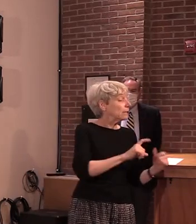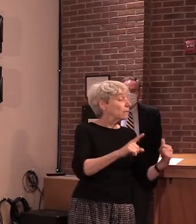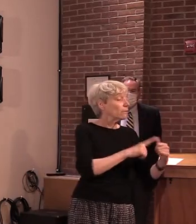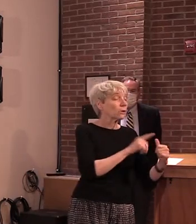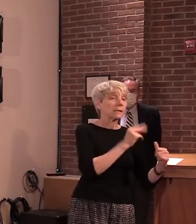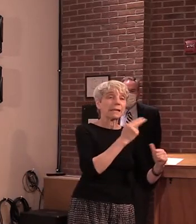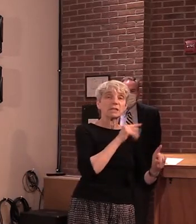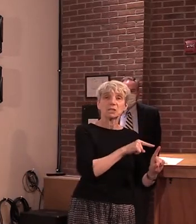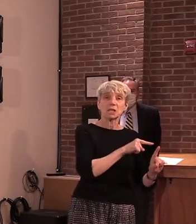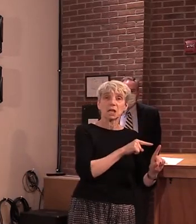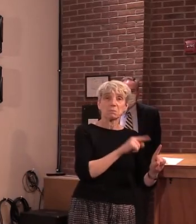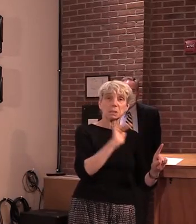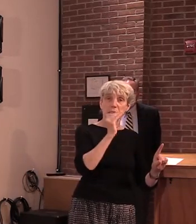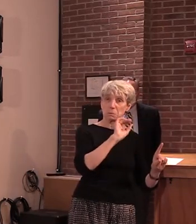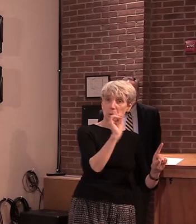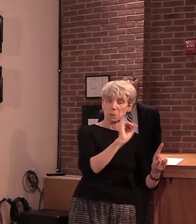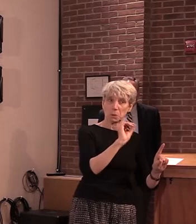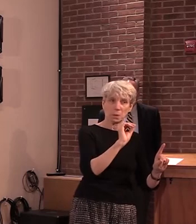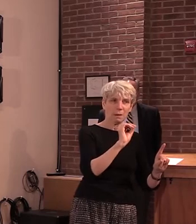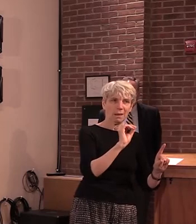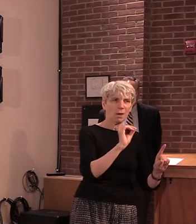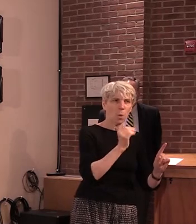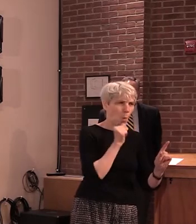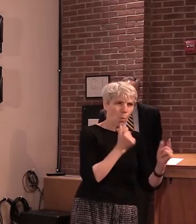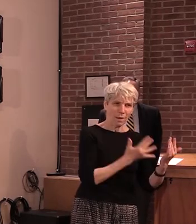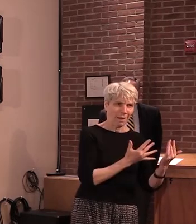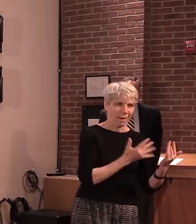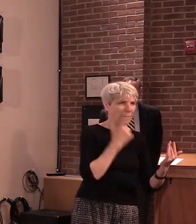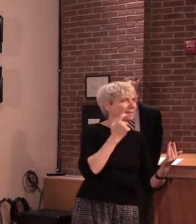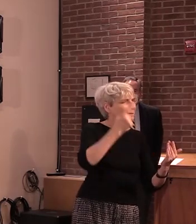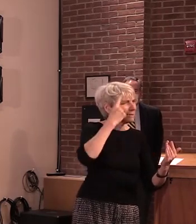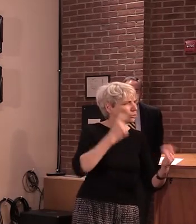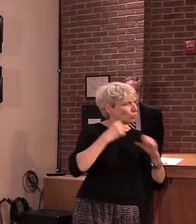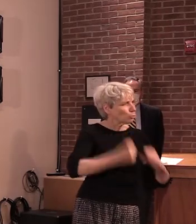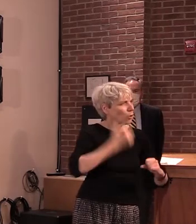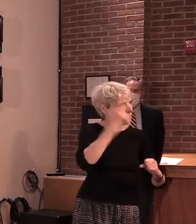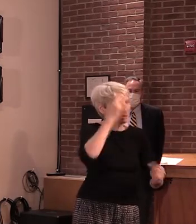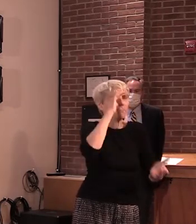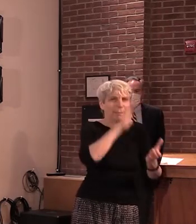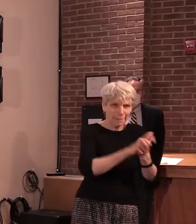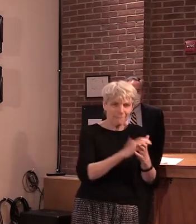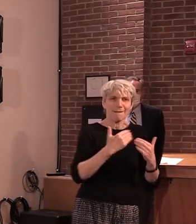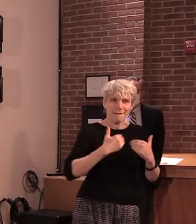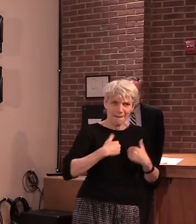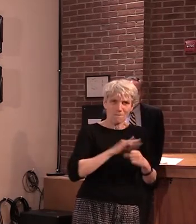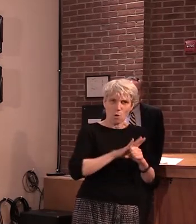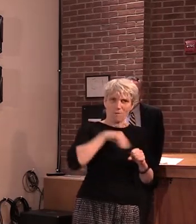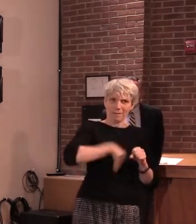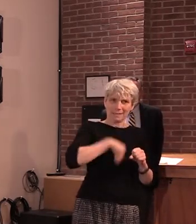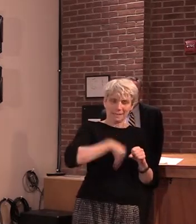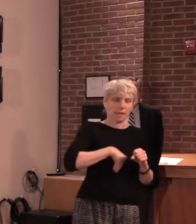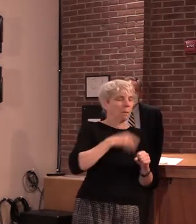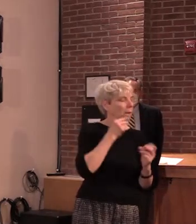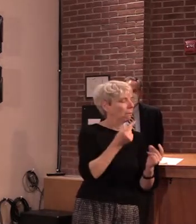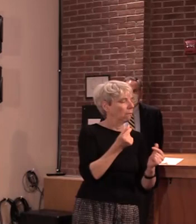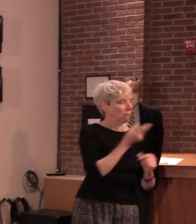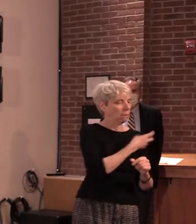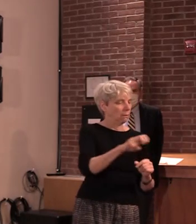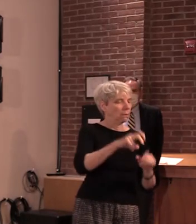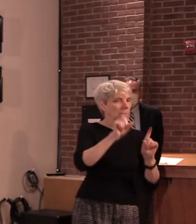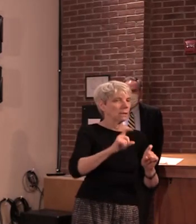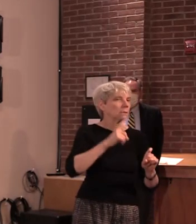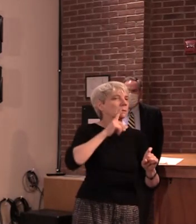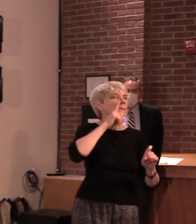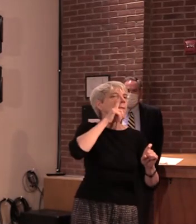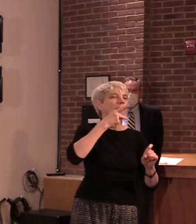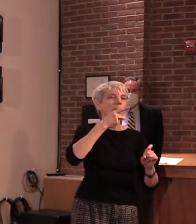those nuances aren't confusing everybody, but did I answer your question? Yeah, it does. Thank you very much.